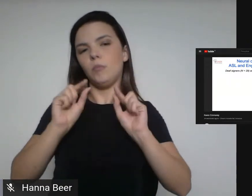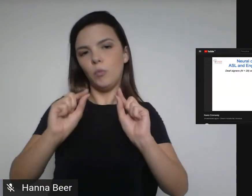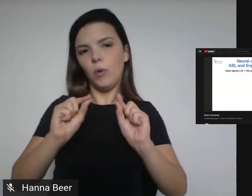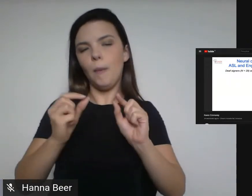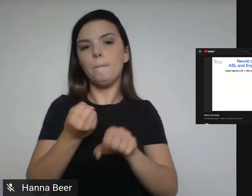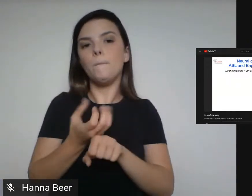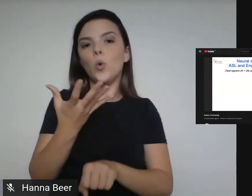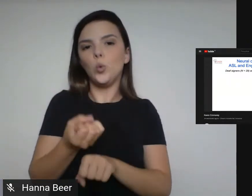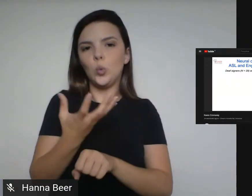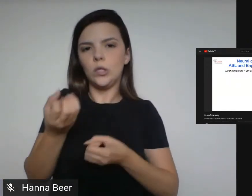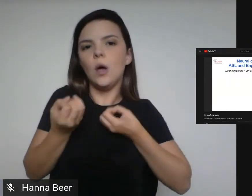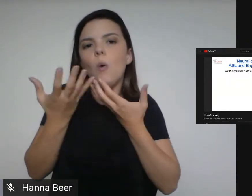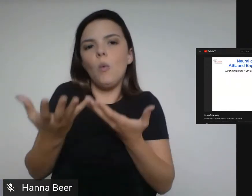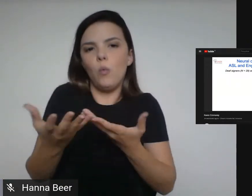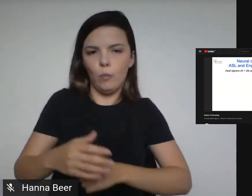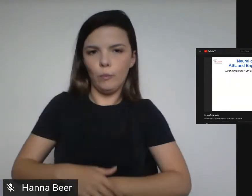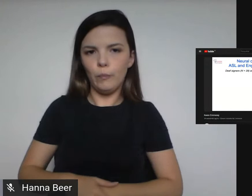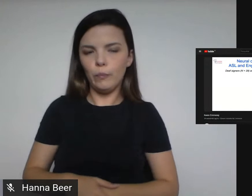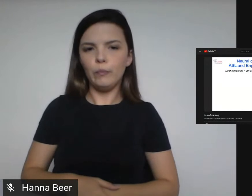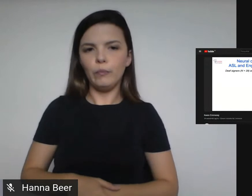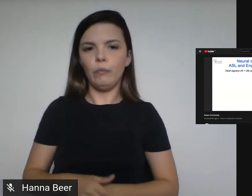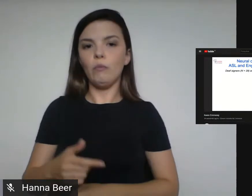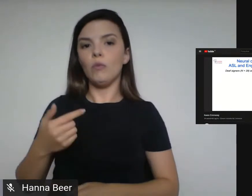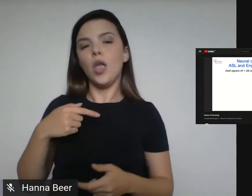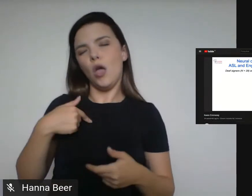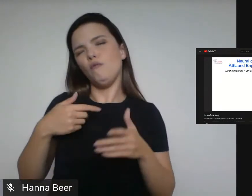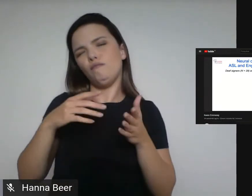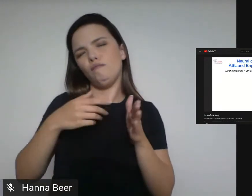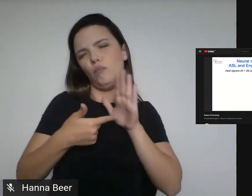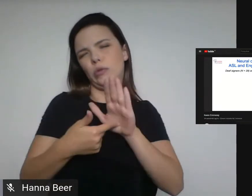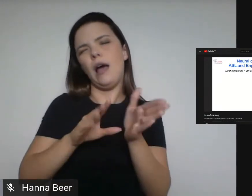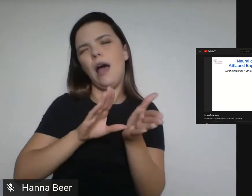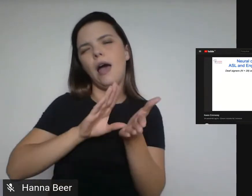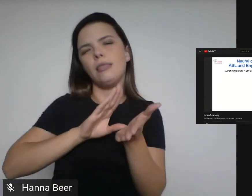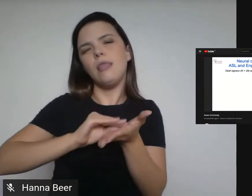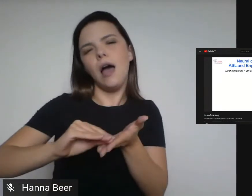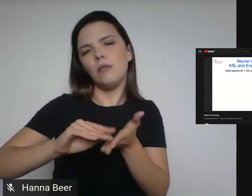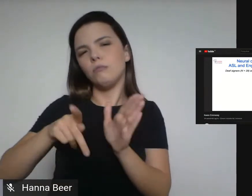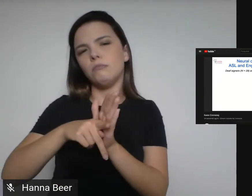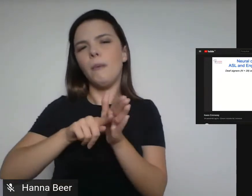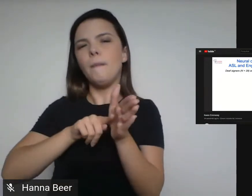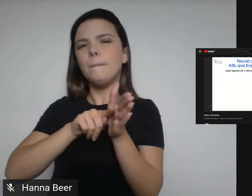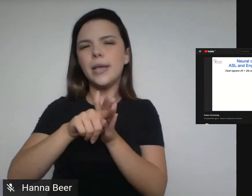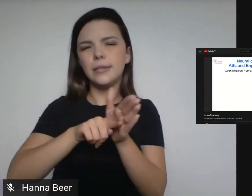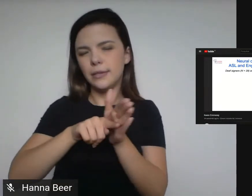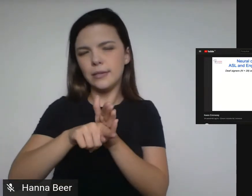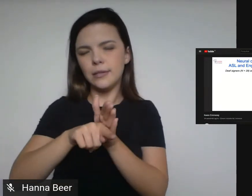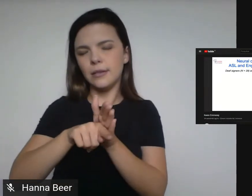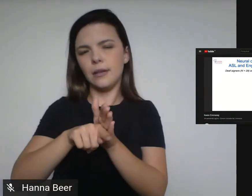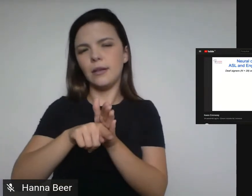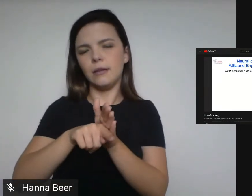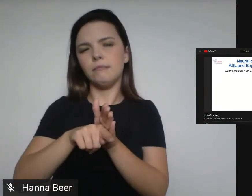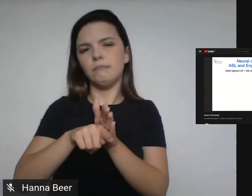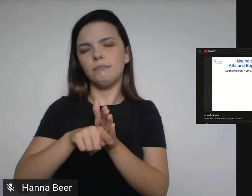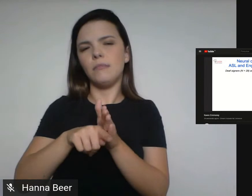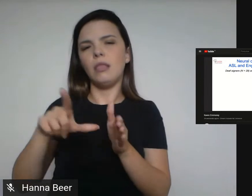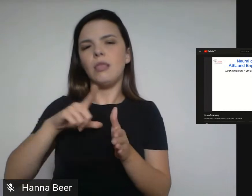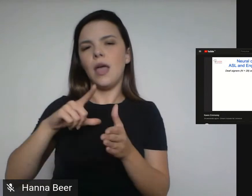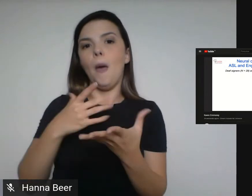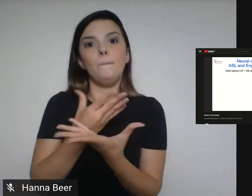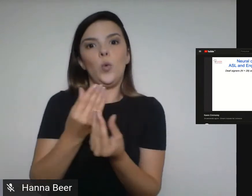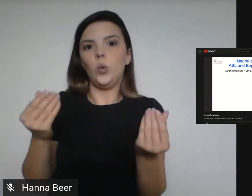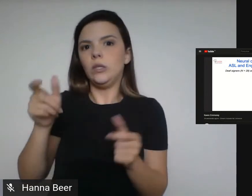overlap. And the data I'm going to show you is from a sort of meta study with a large number of deaf